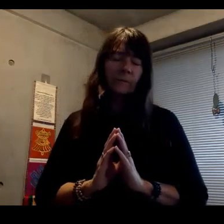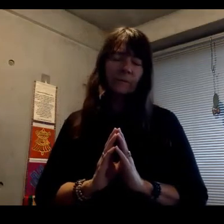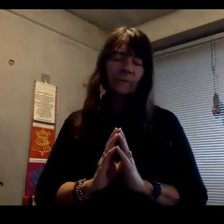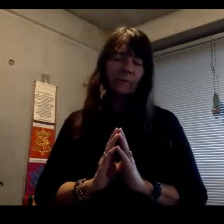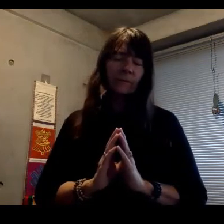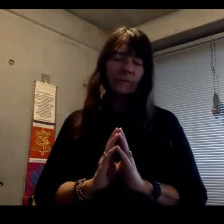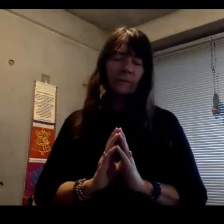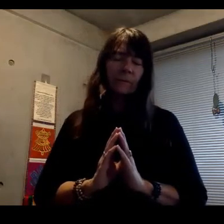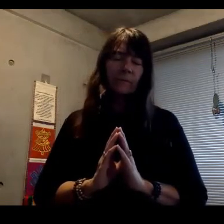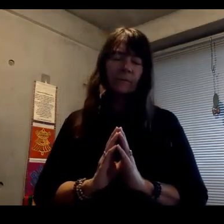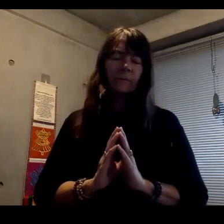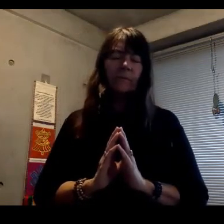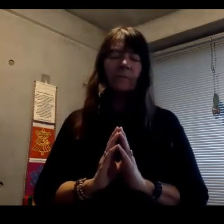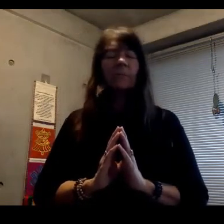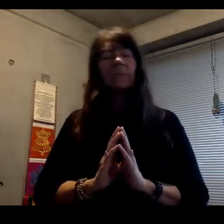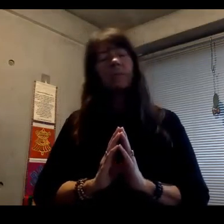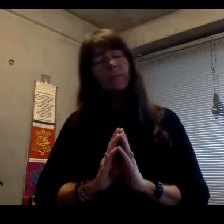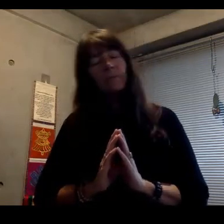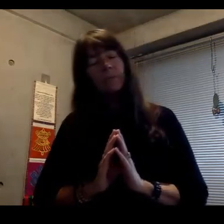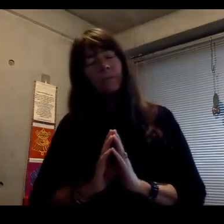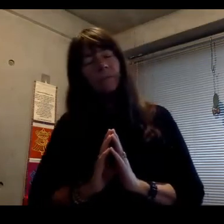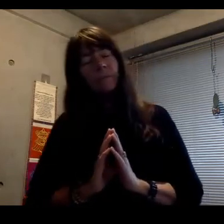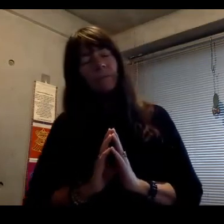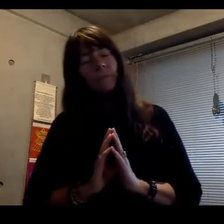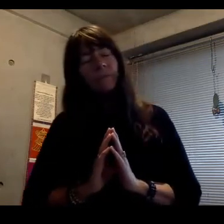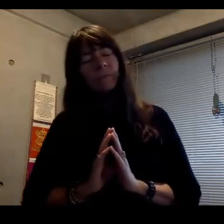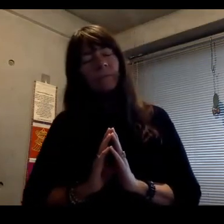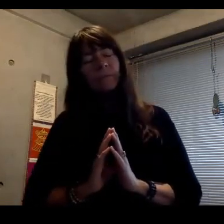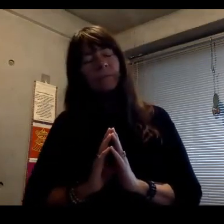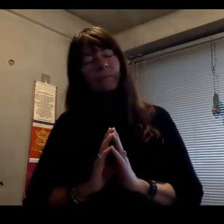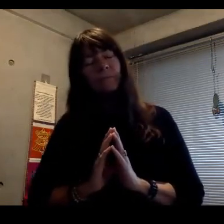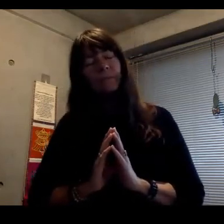All right. One of the things I was thinking about this afternoon was